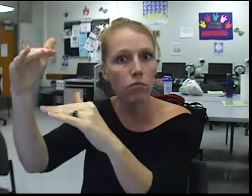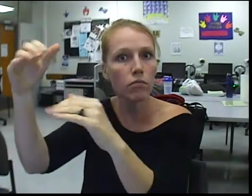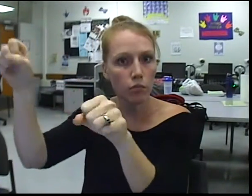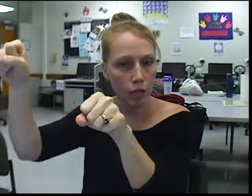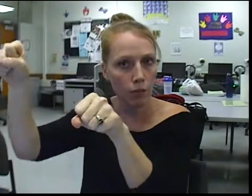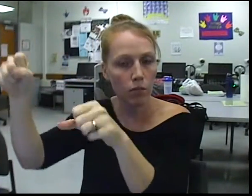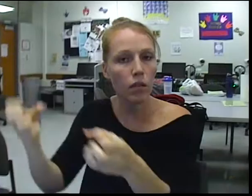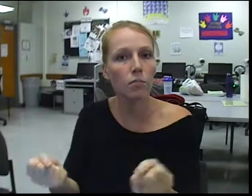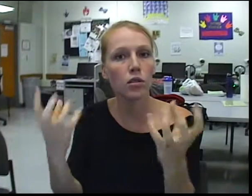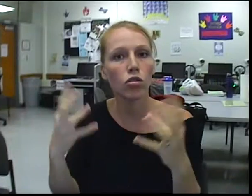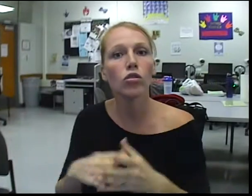is 80 degrees.